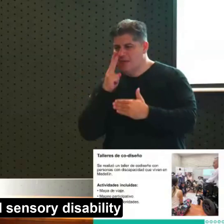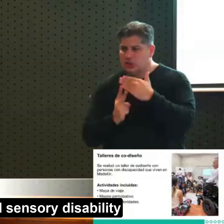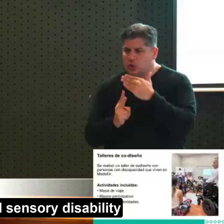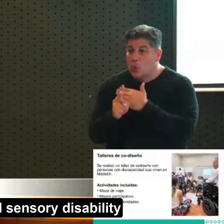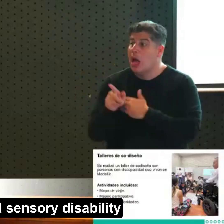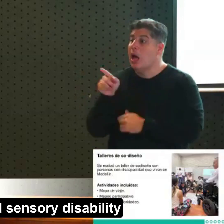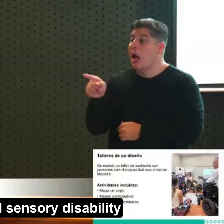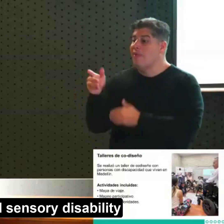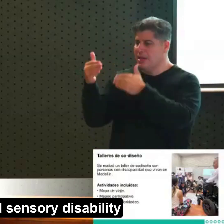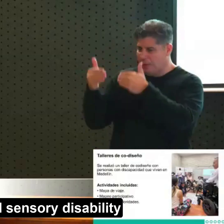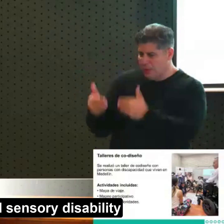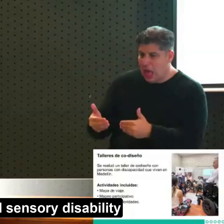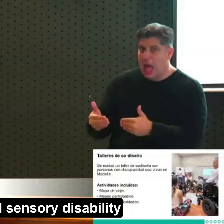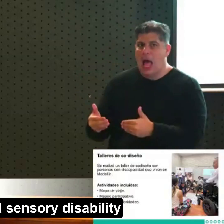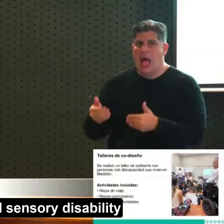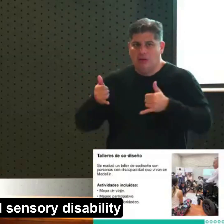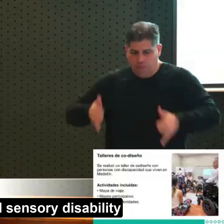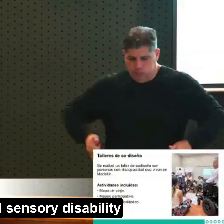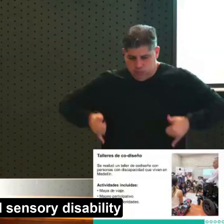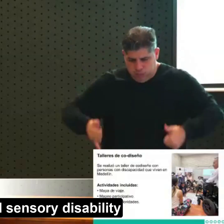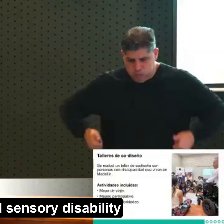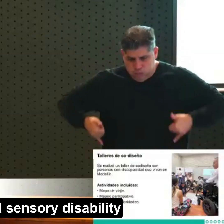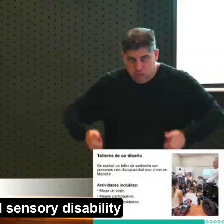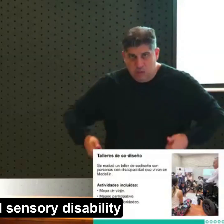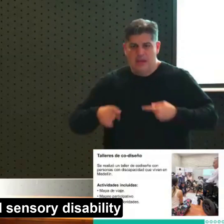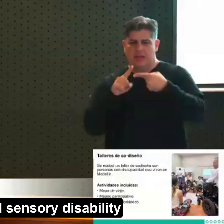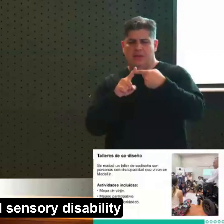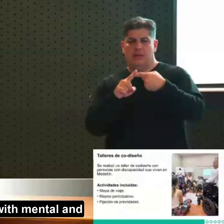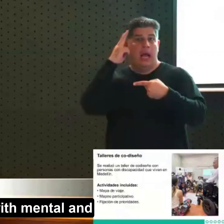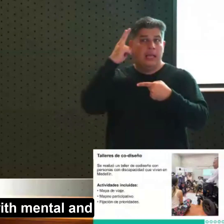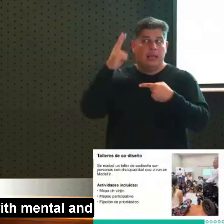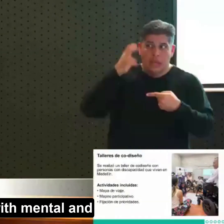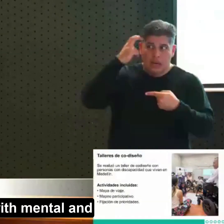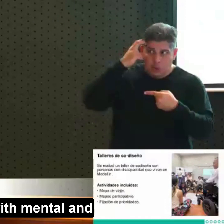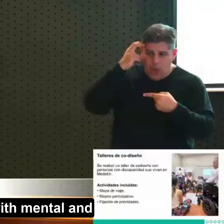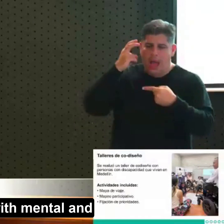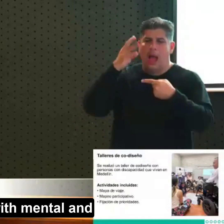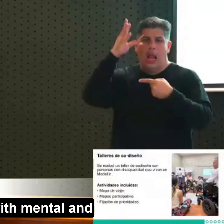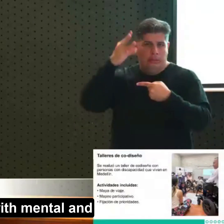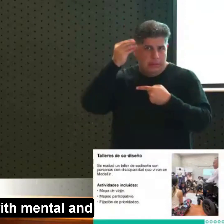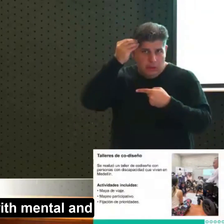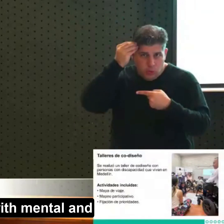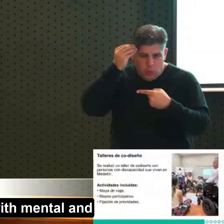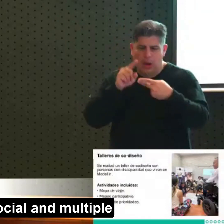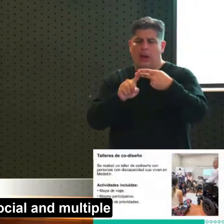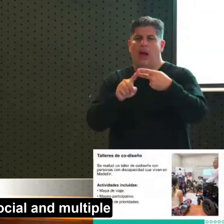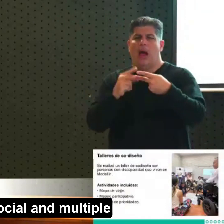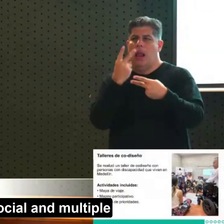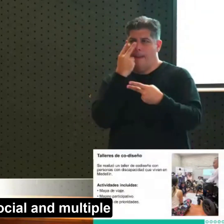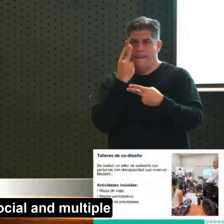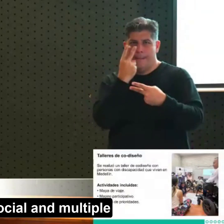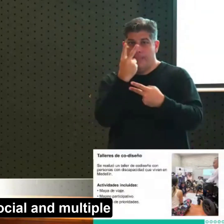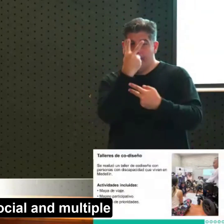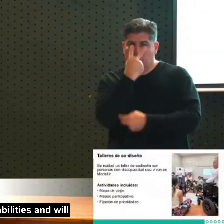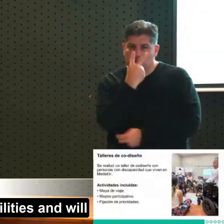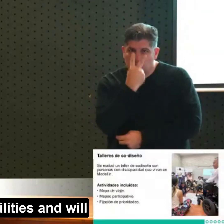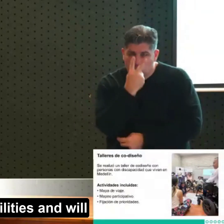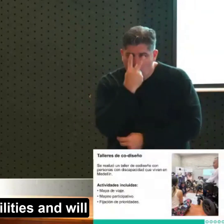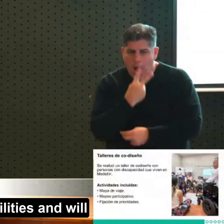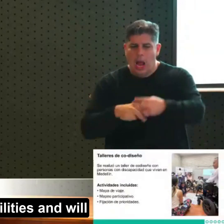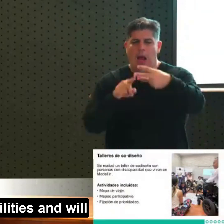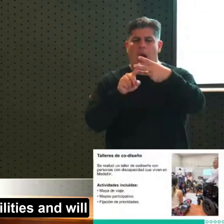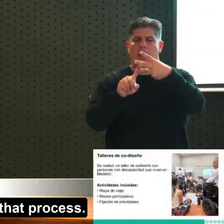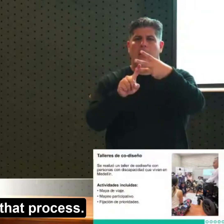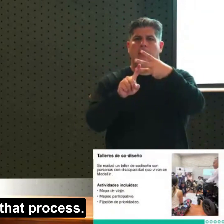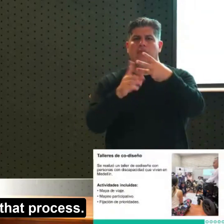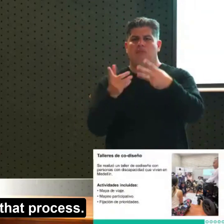disabilities, intellectual, sensory disability, also with mental and psychosocial and multiple